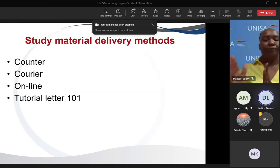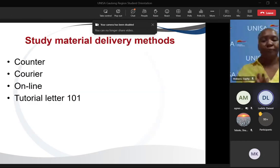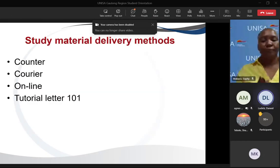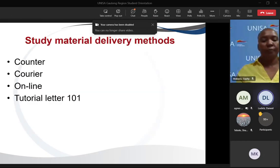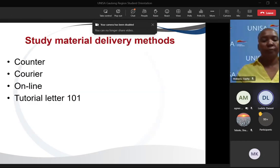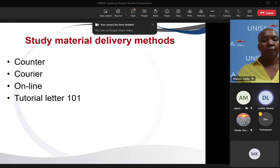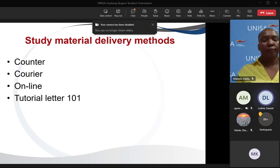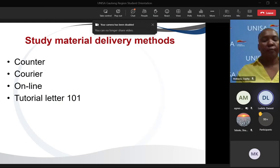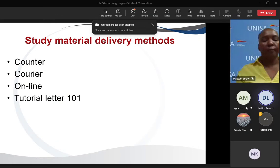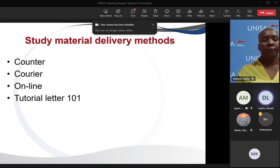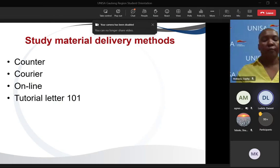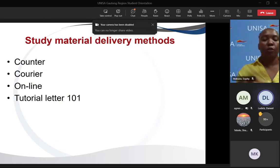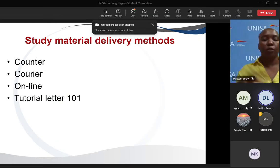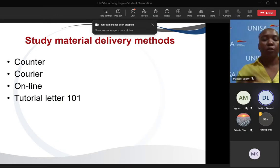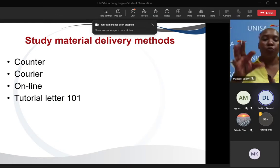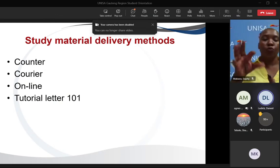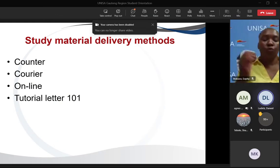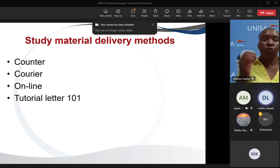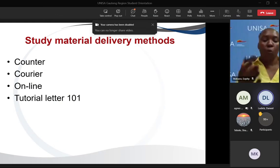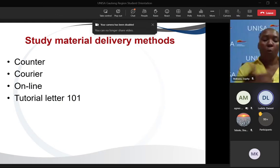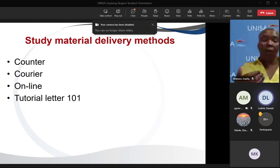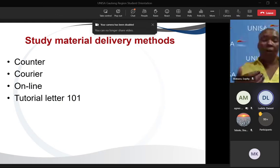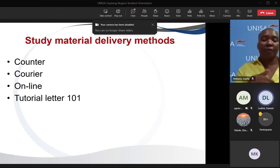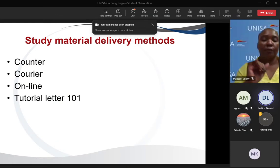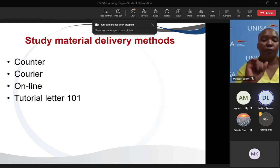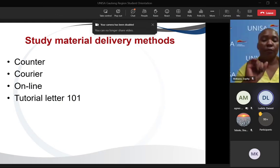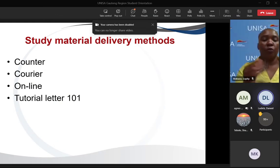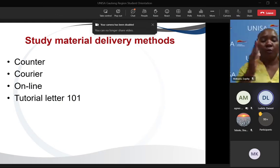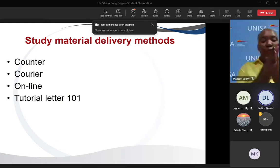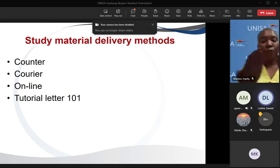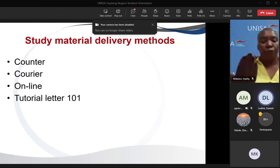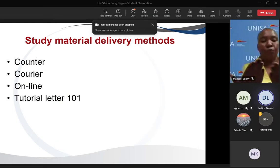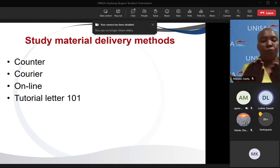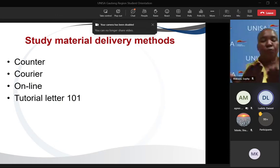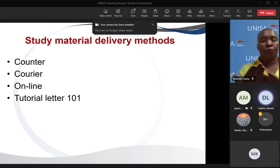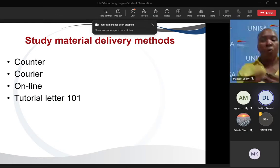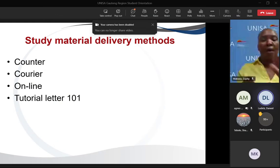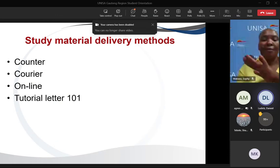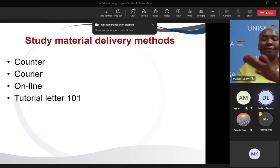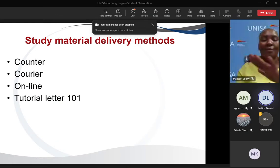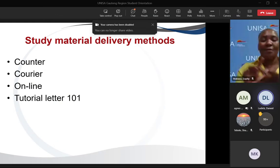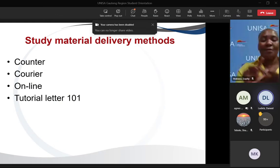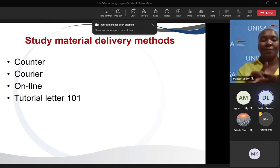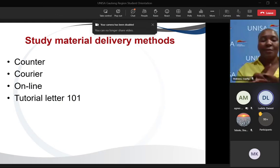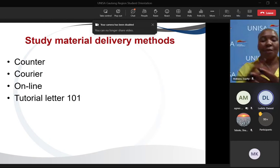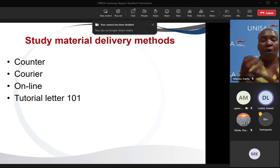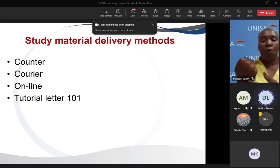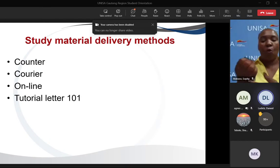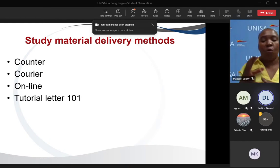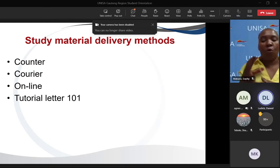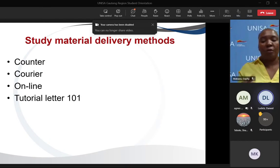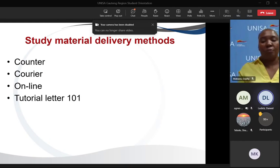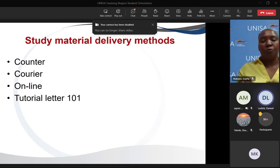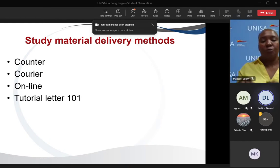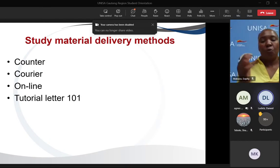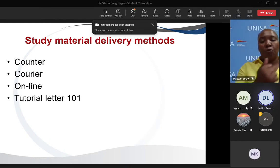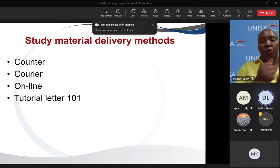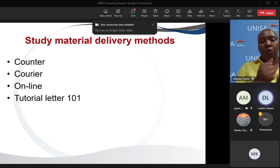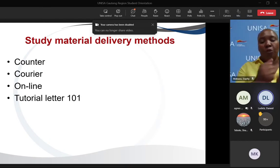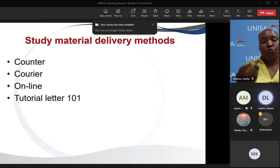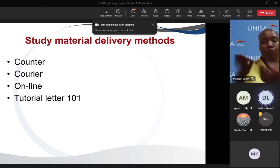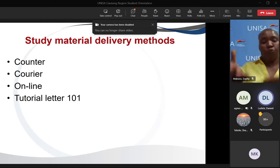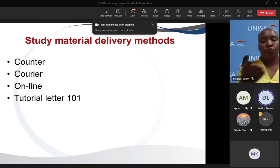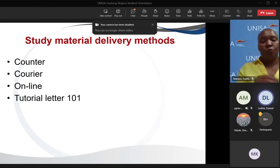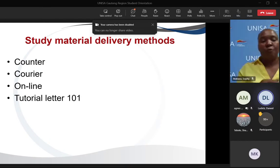you can choose to collect your study material at the regional service center or to have it delivered by Courier your study material will also be